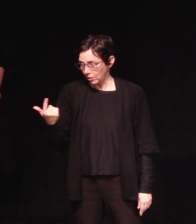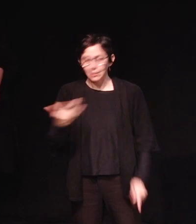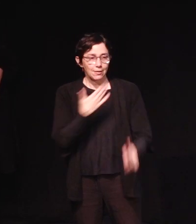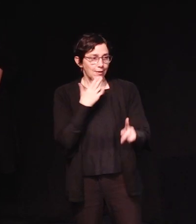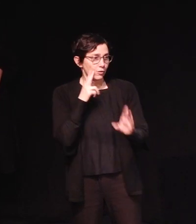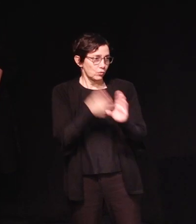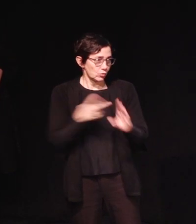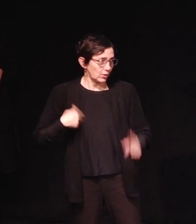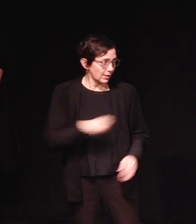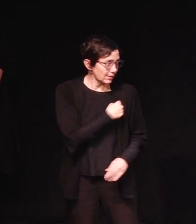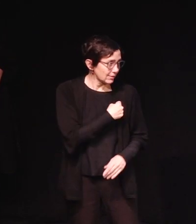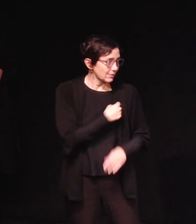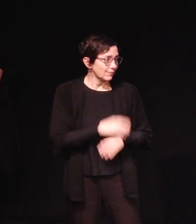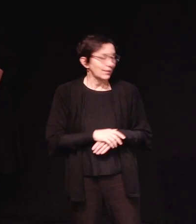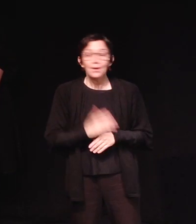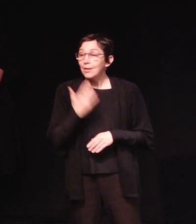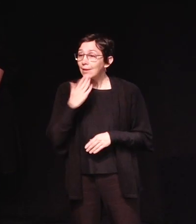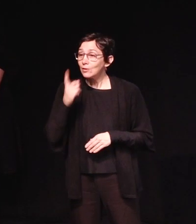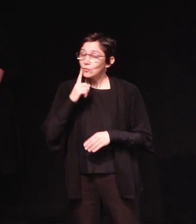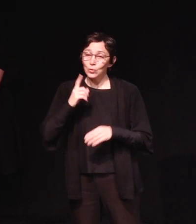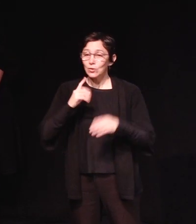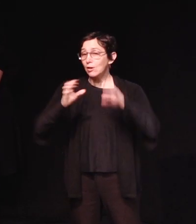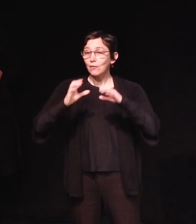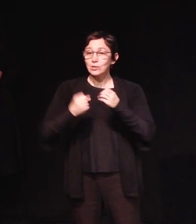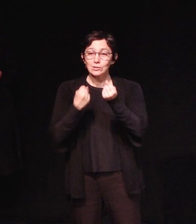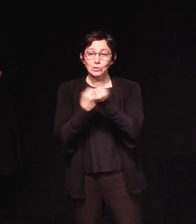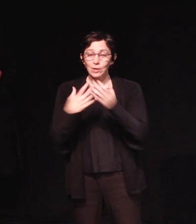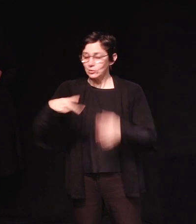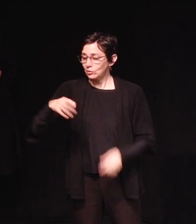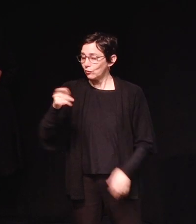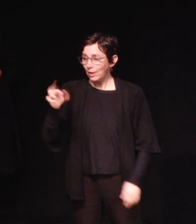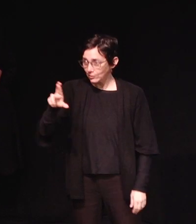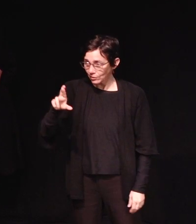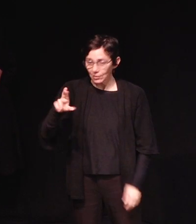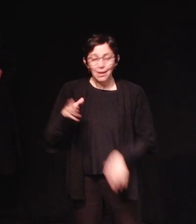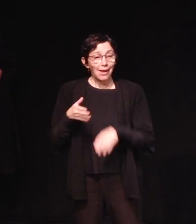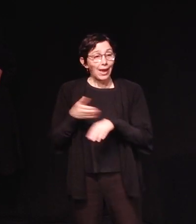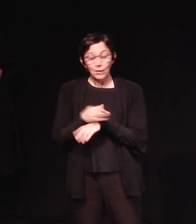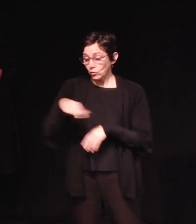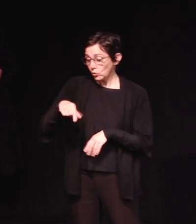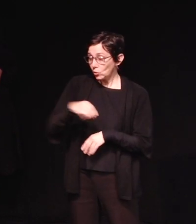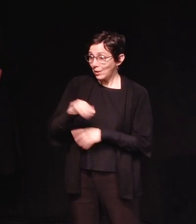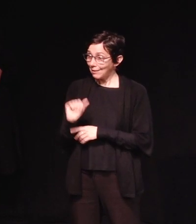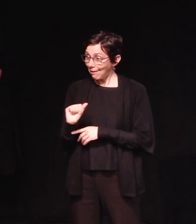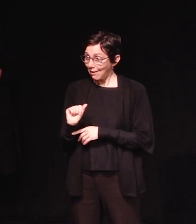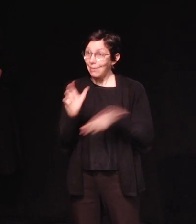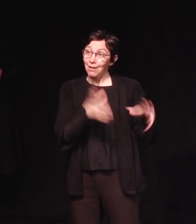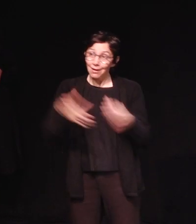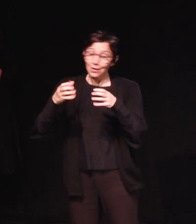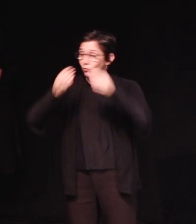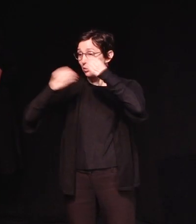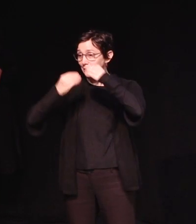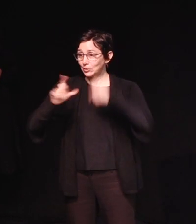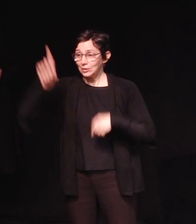Thank you again to our conversation sponsors, Pfizer. After the Q&A, you will be rewarded with a reception